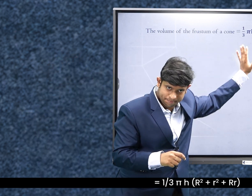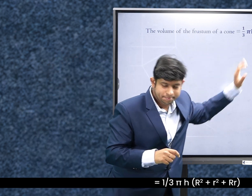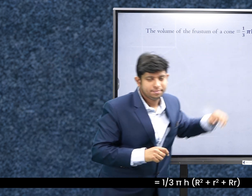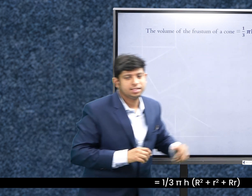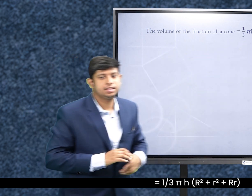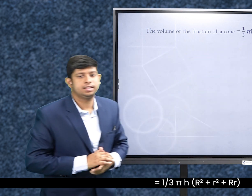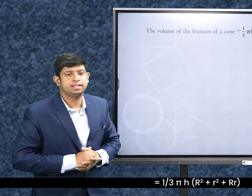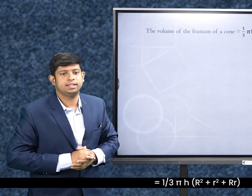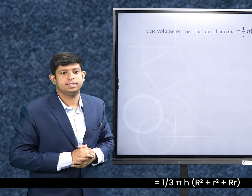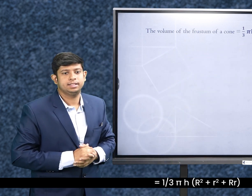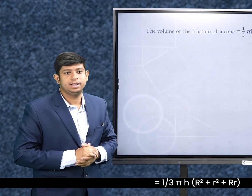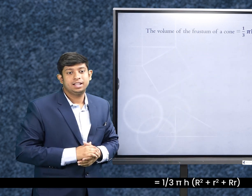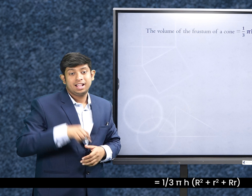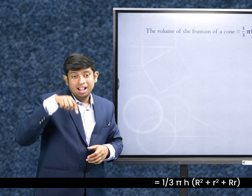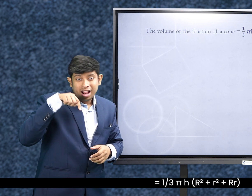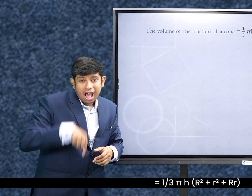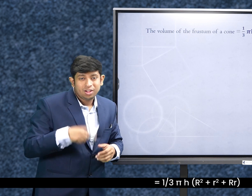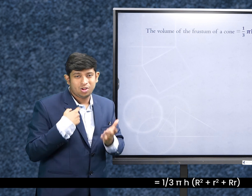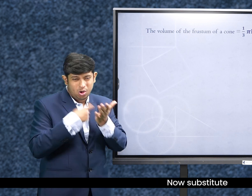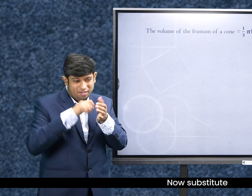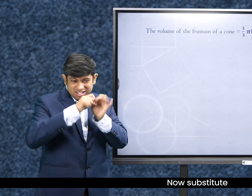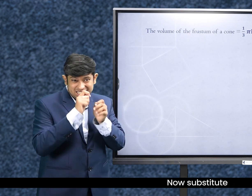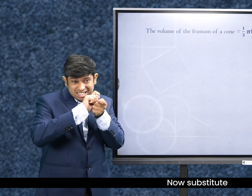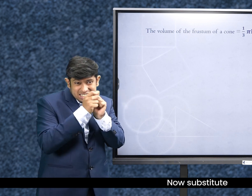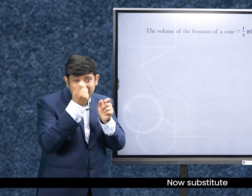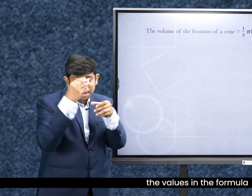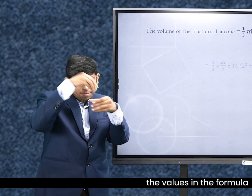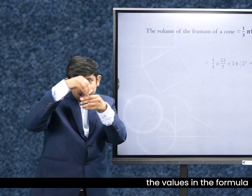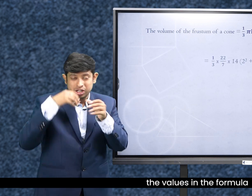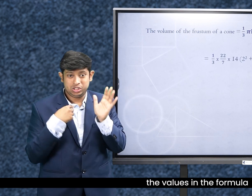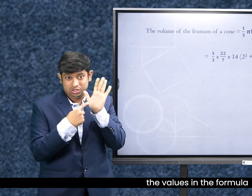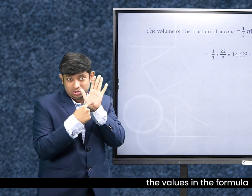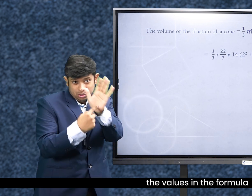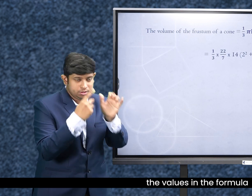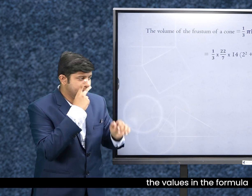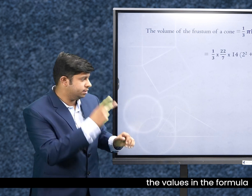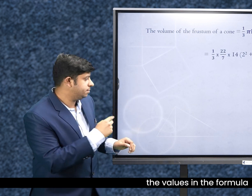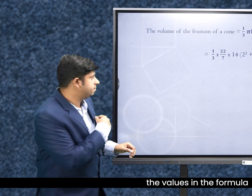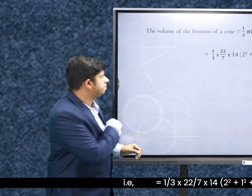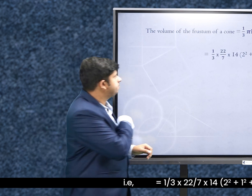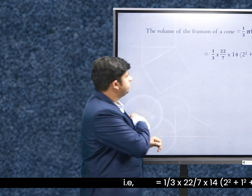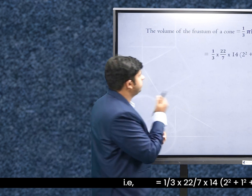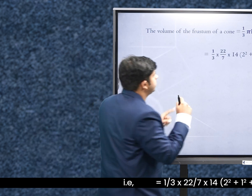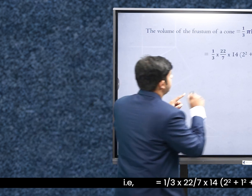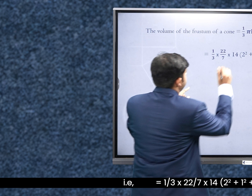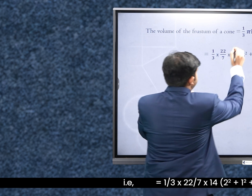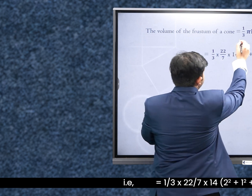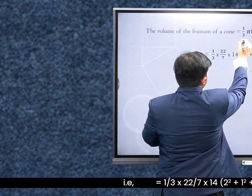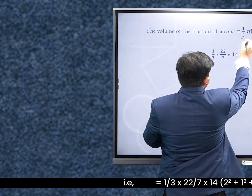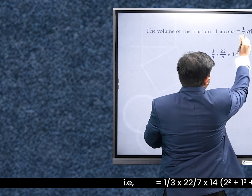square plus capital R into small r. Now substitute the values in the formula, that is 1 by 3